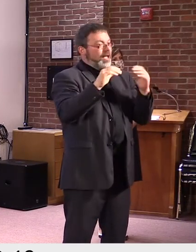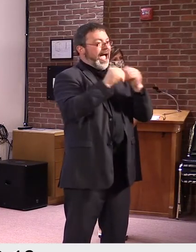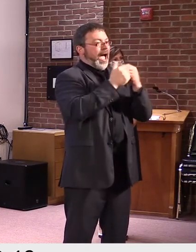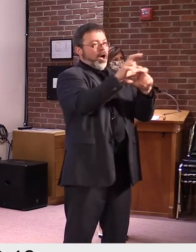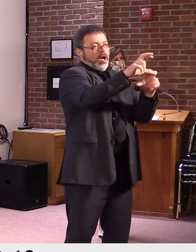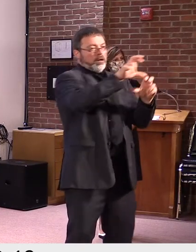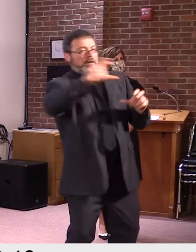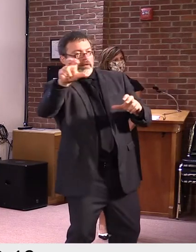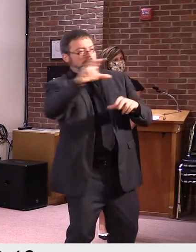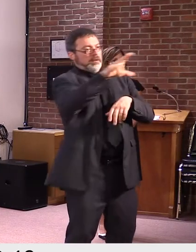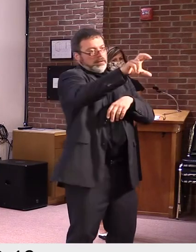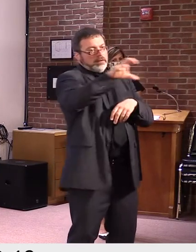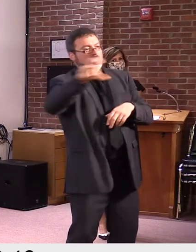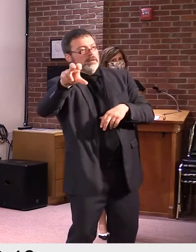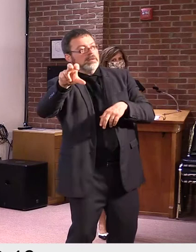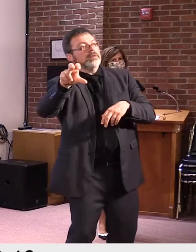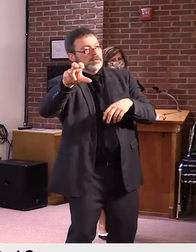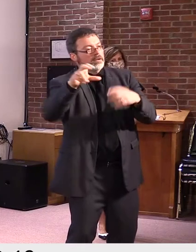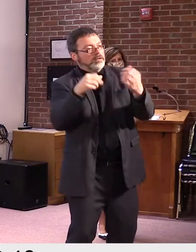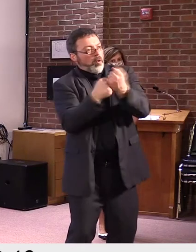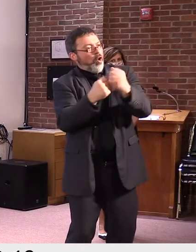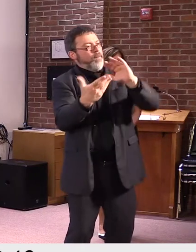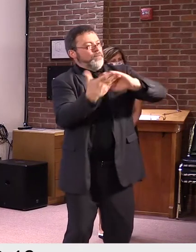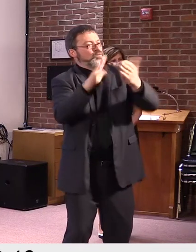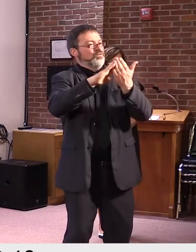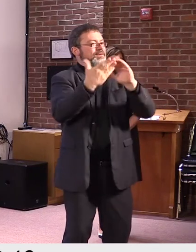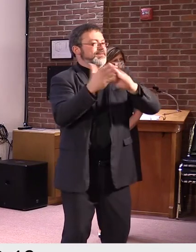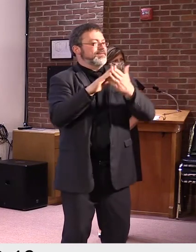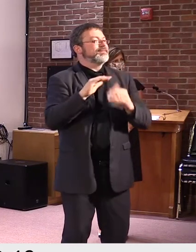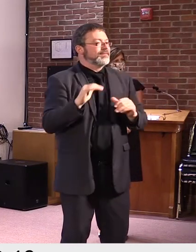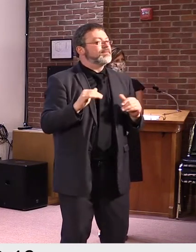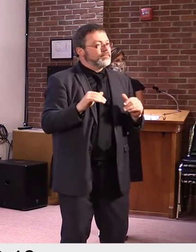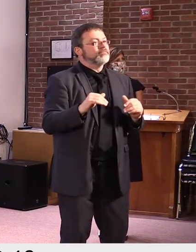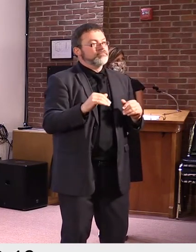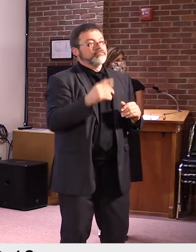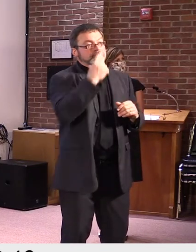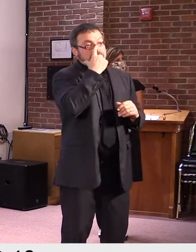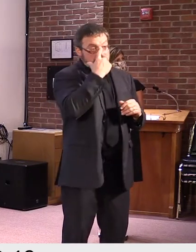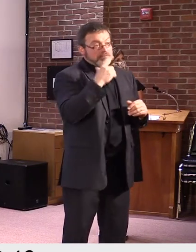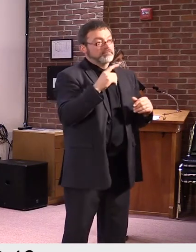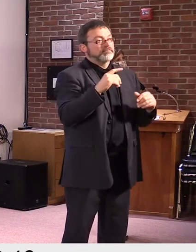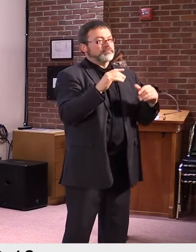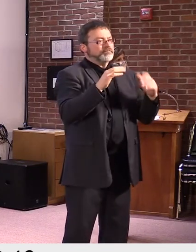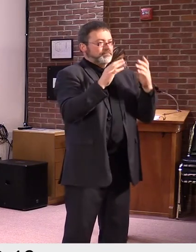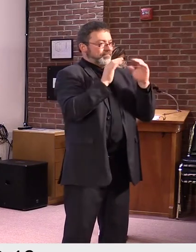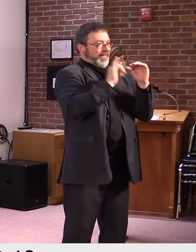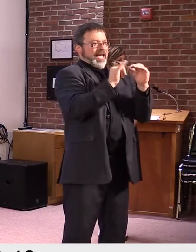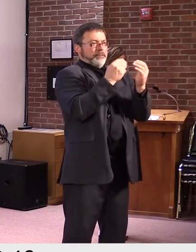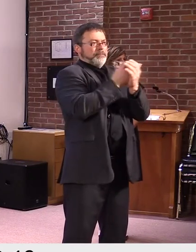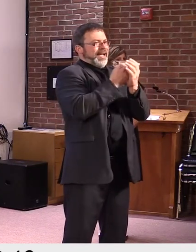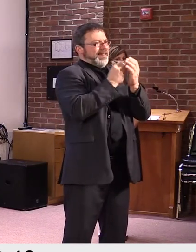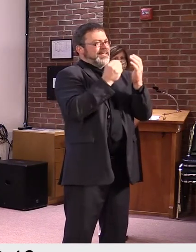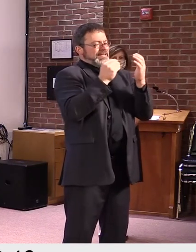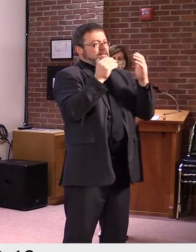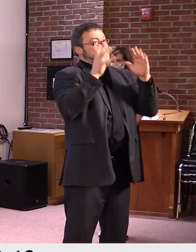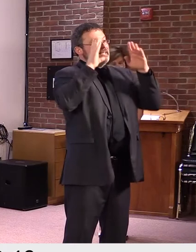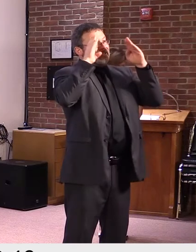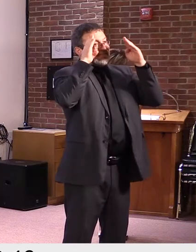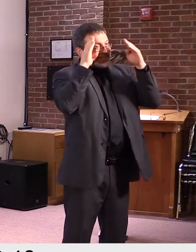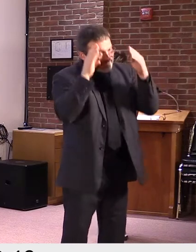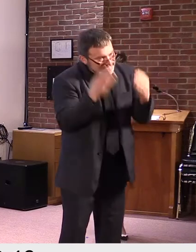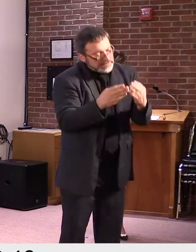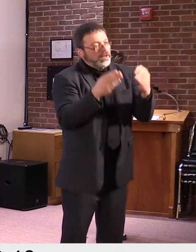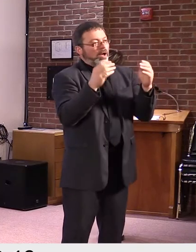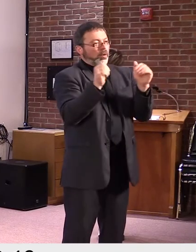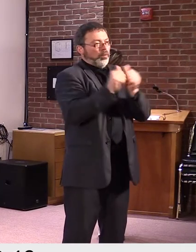support the idea of investing other dollars in more targeted approaches earlier on, prevention,